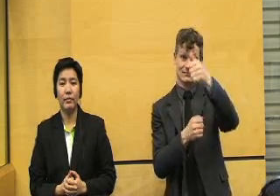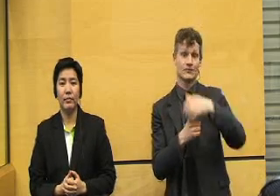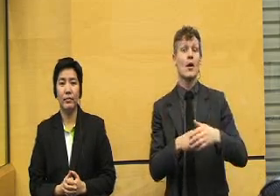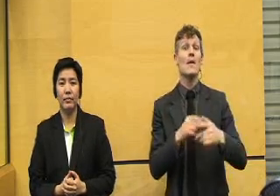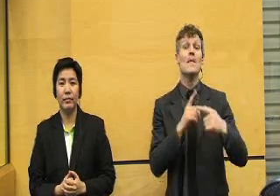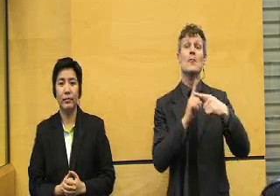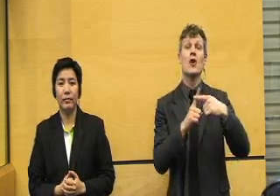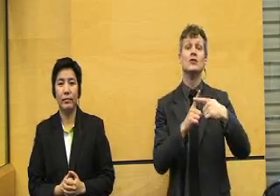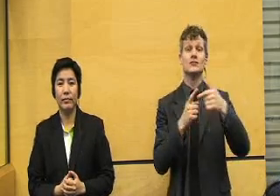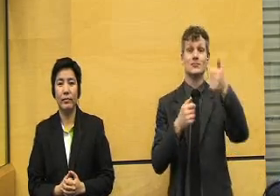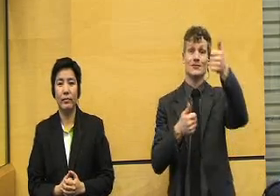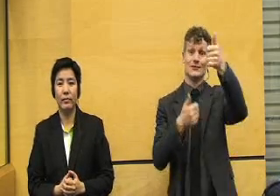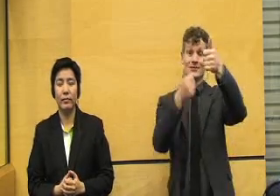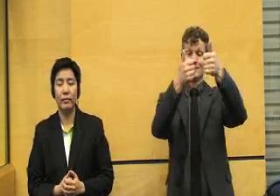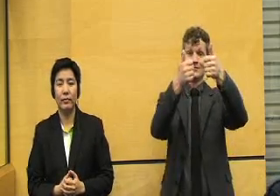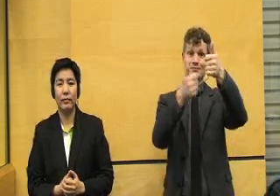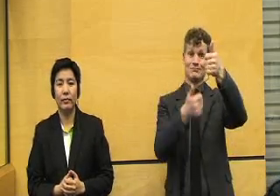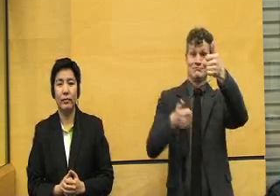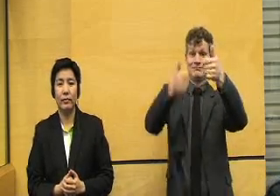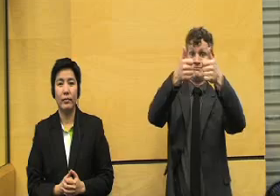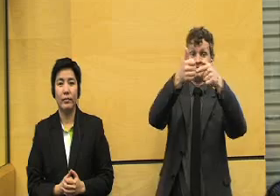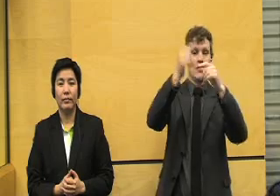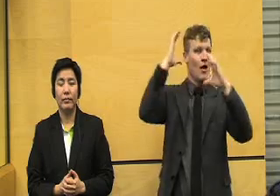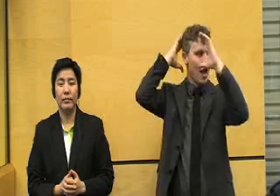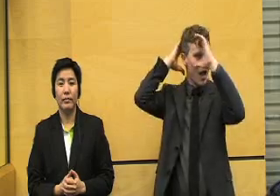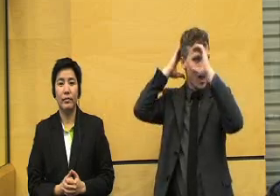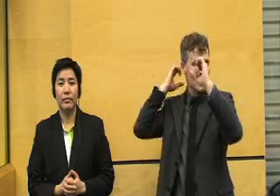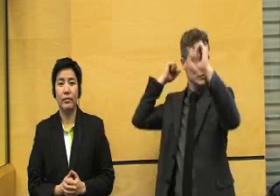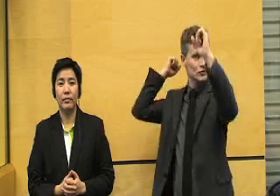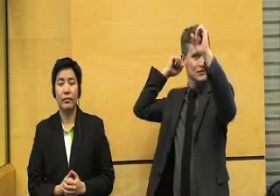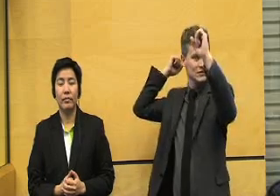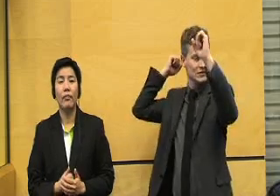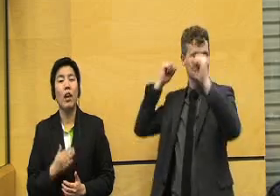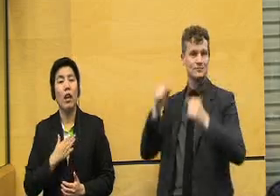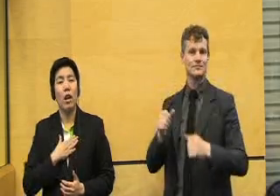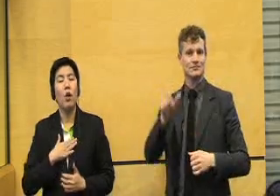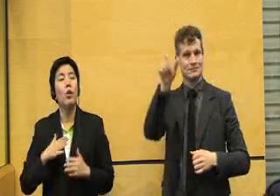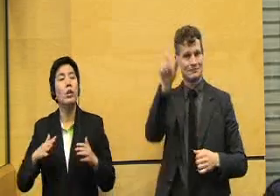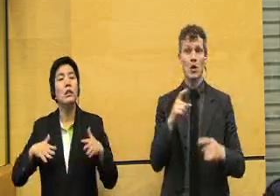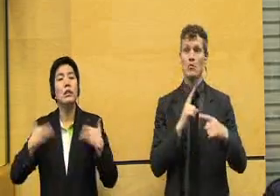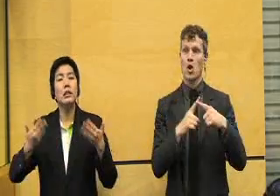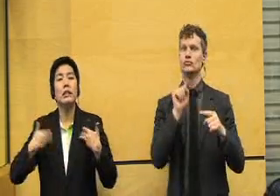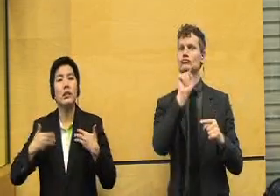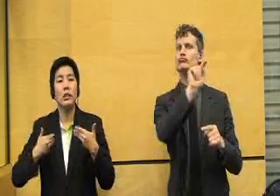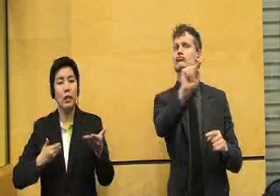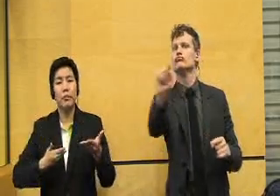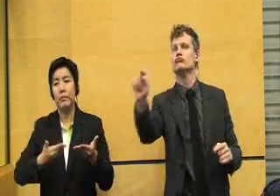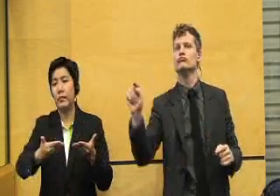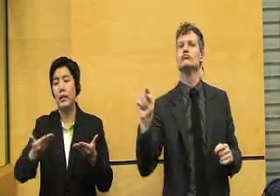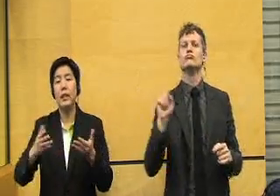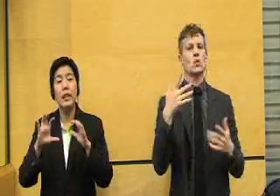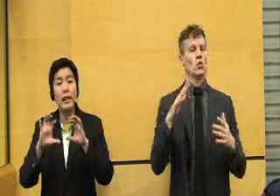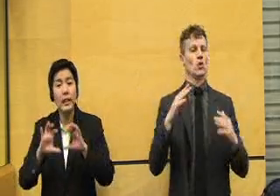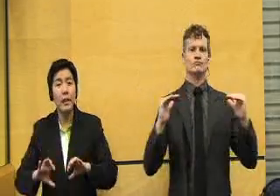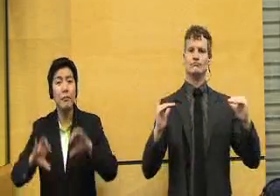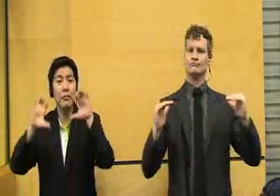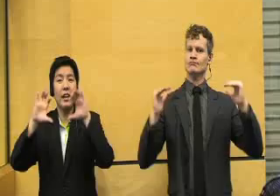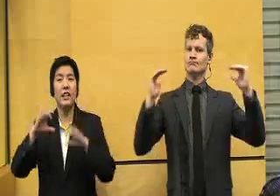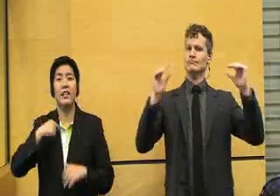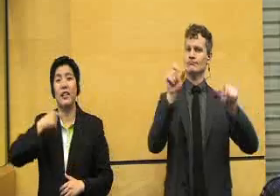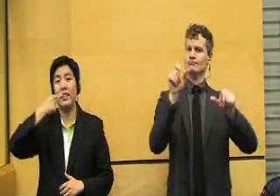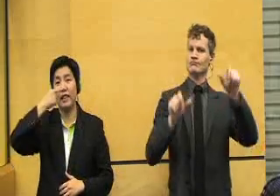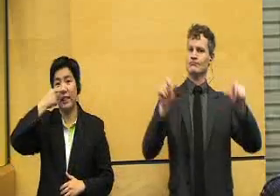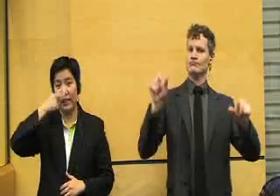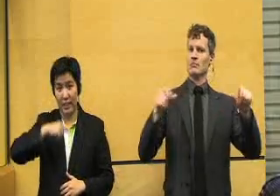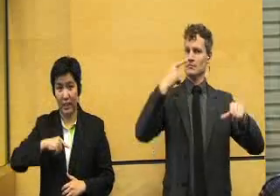of Thailand, and other distinguished members of the delegation. The committee's warm welcome